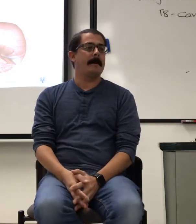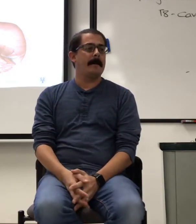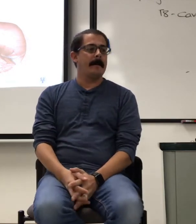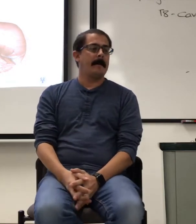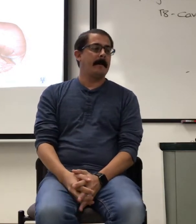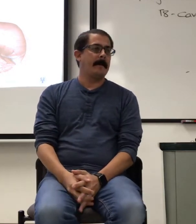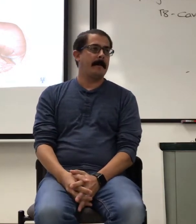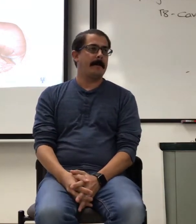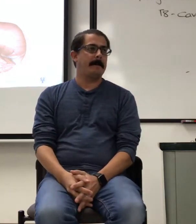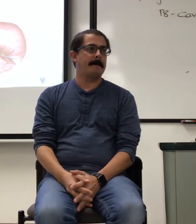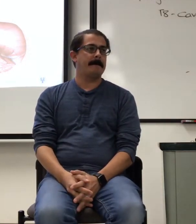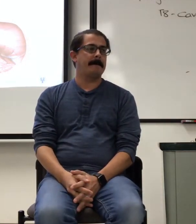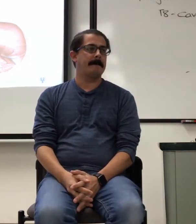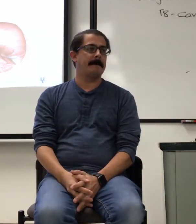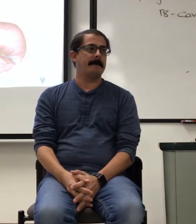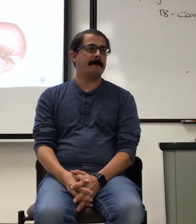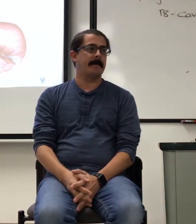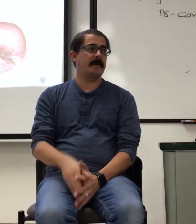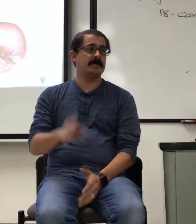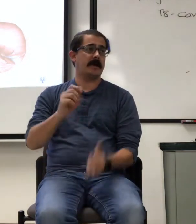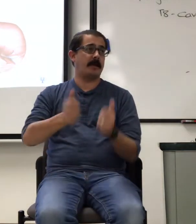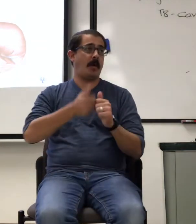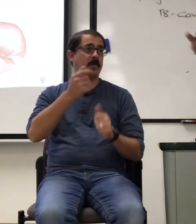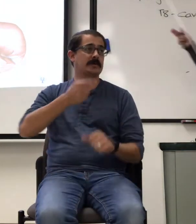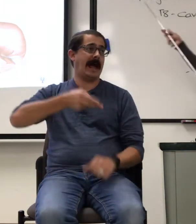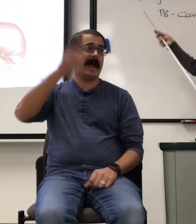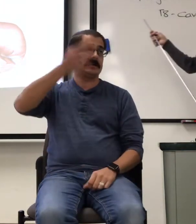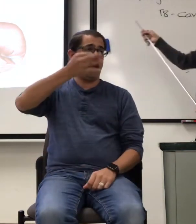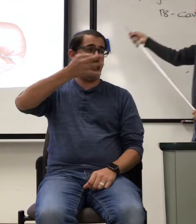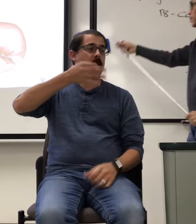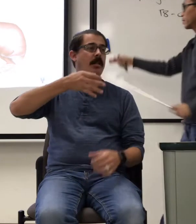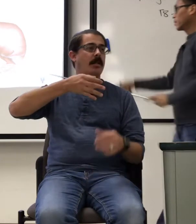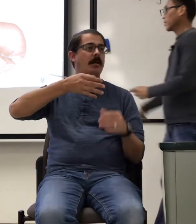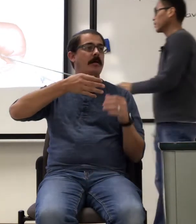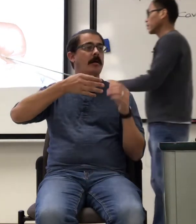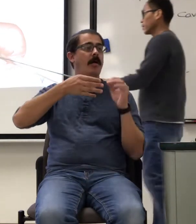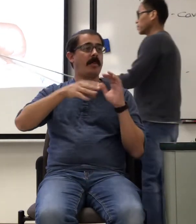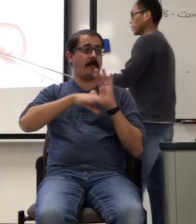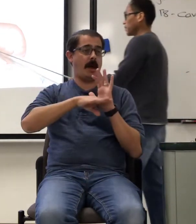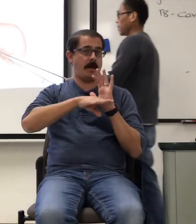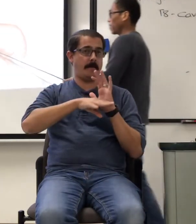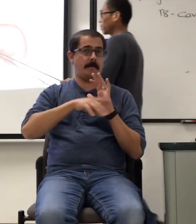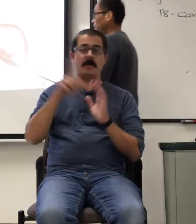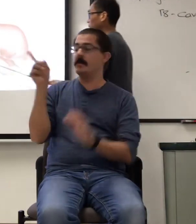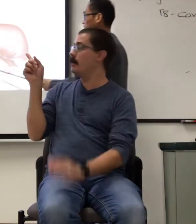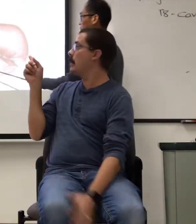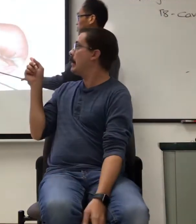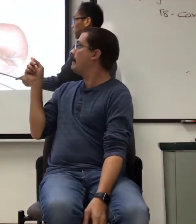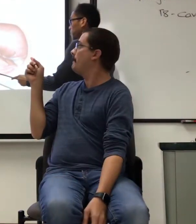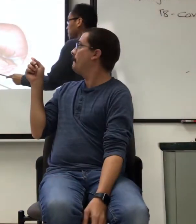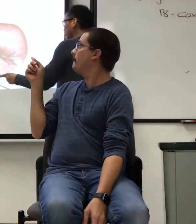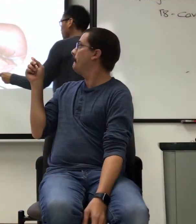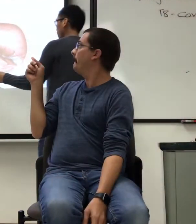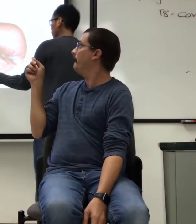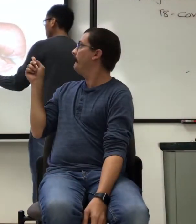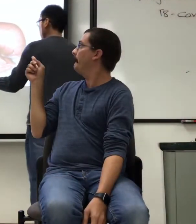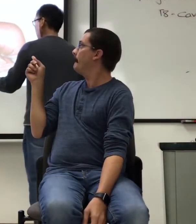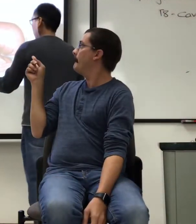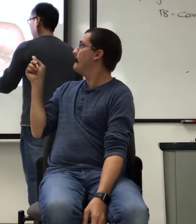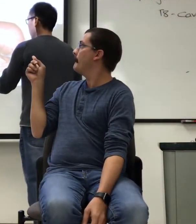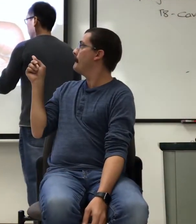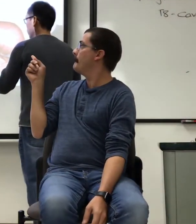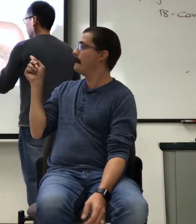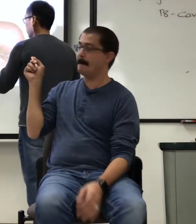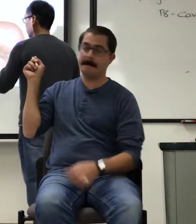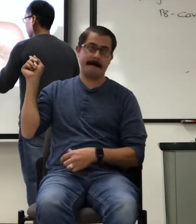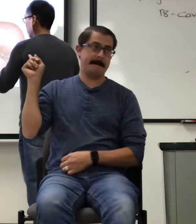I'll point to it. It's the highest hole. On the bottom, it's right there. But on this picture from the side view, it's right there.